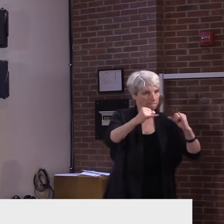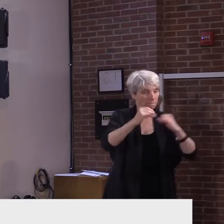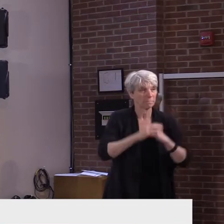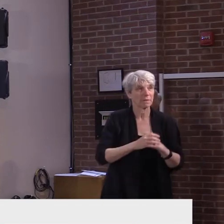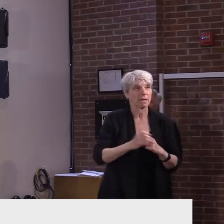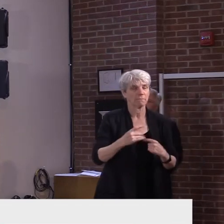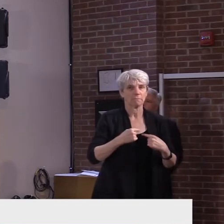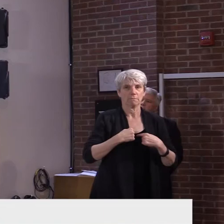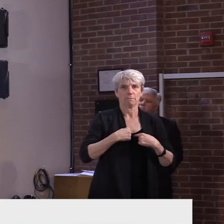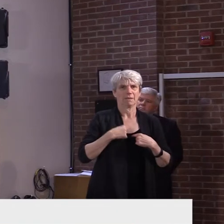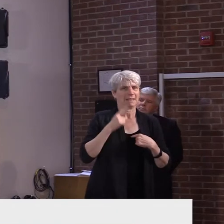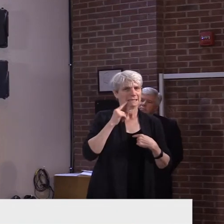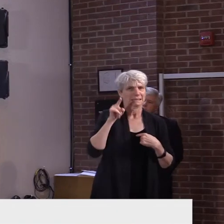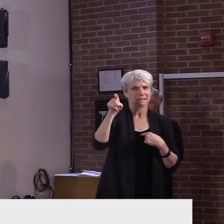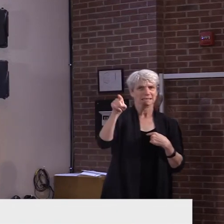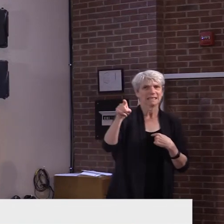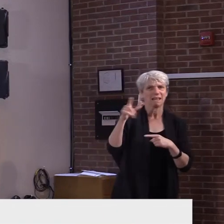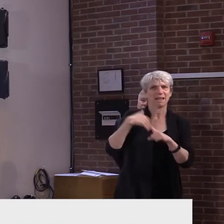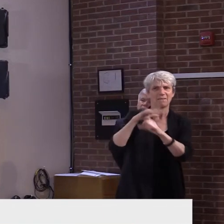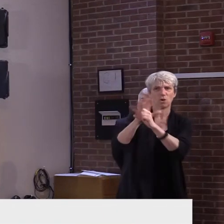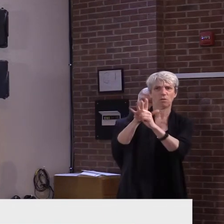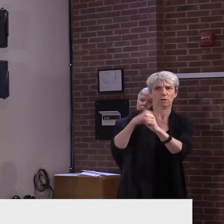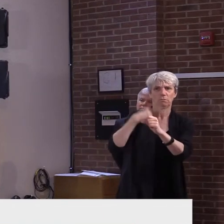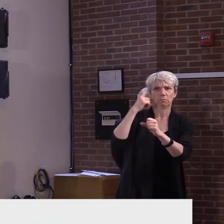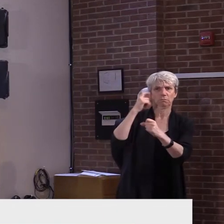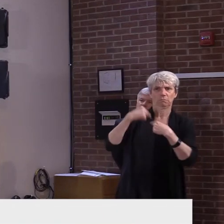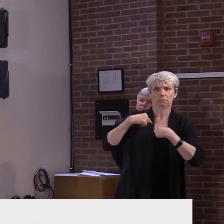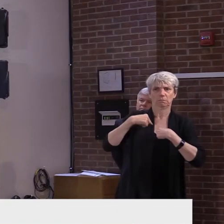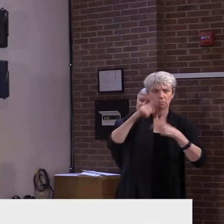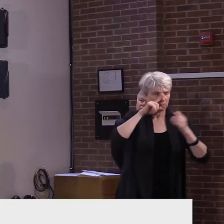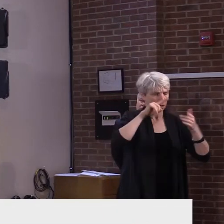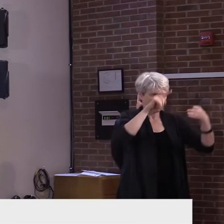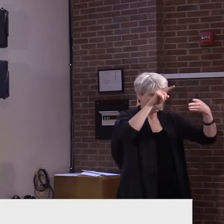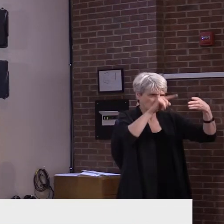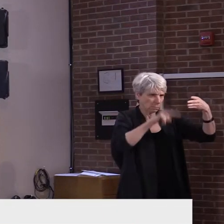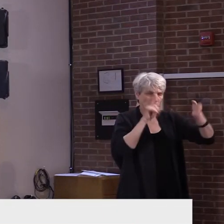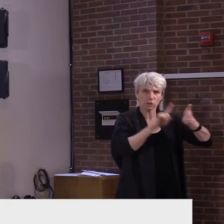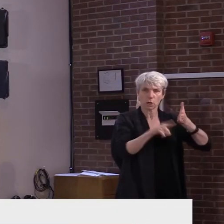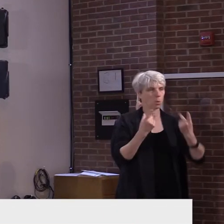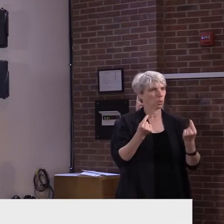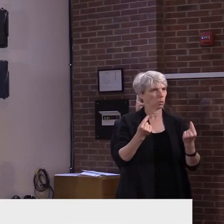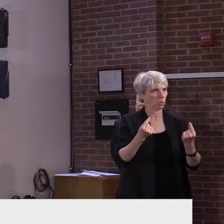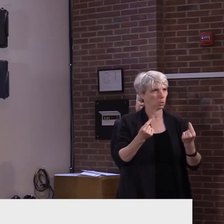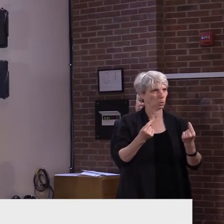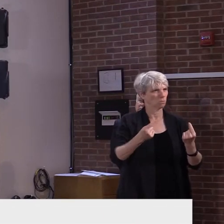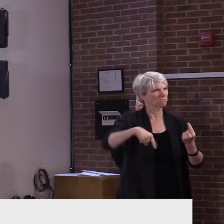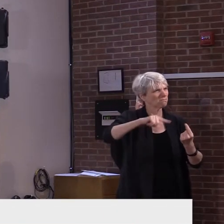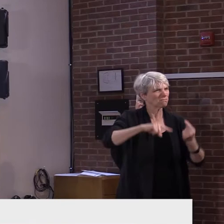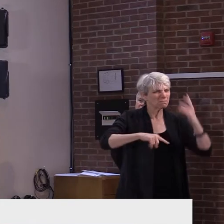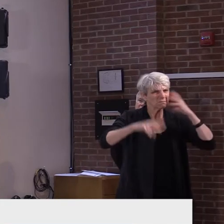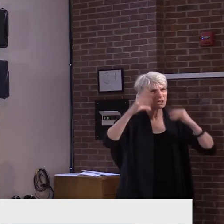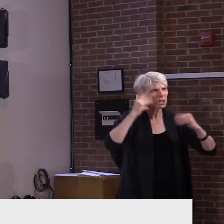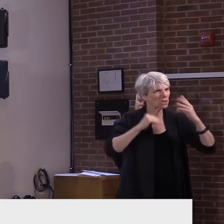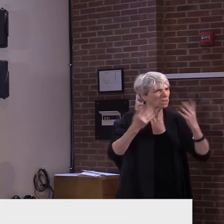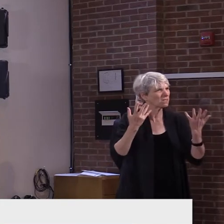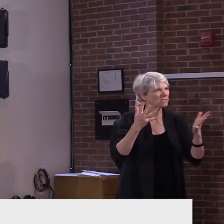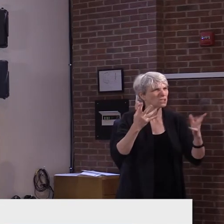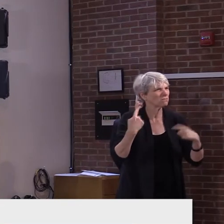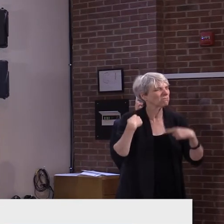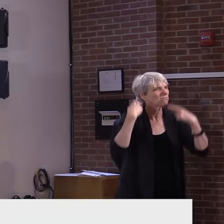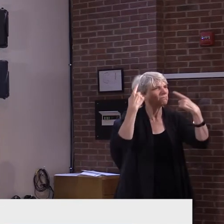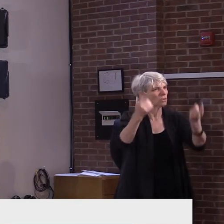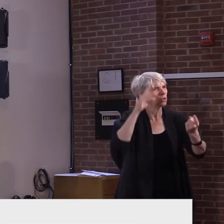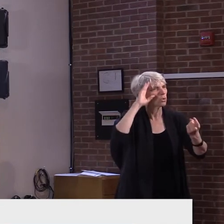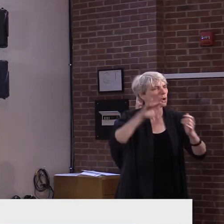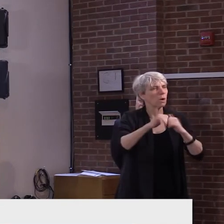are a close contact, you can also look for the same guidance. You kind of know the prevention steps by now, and they're on